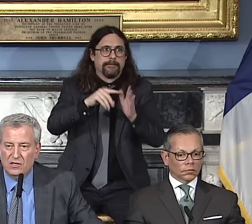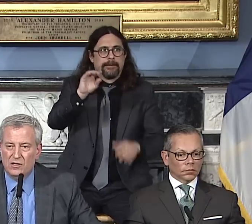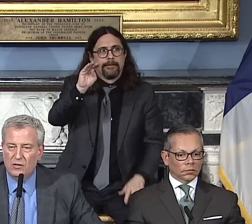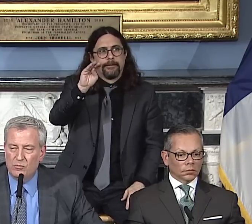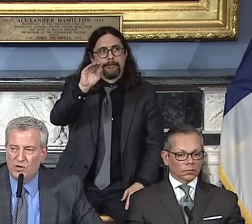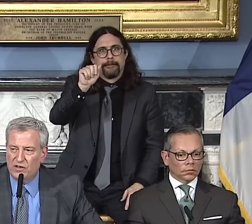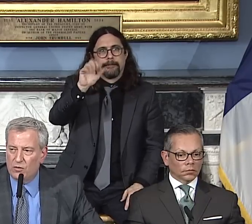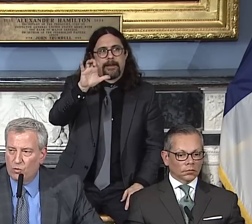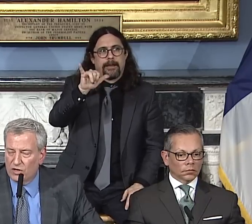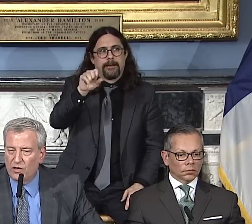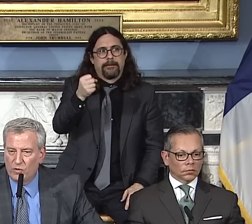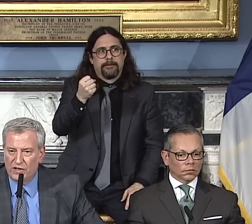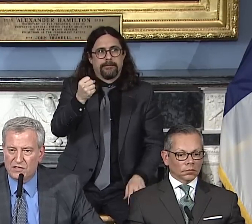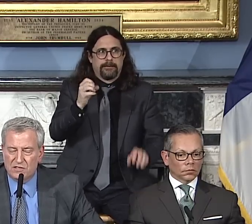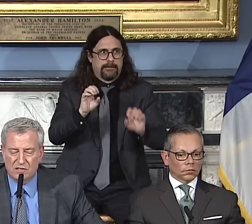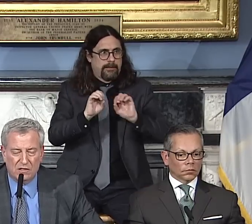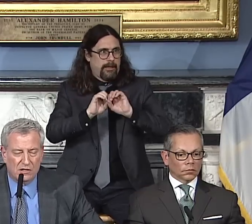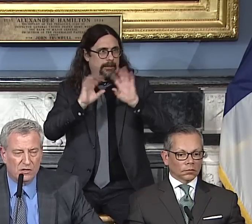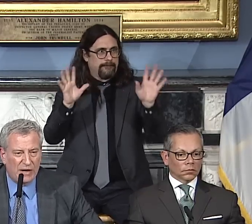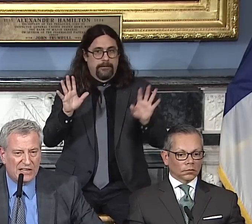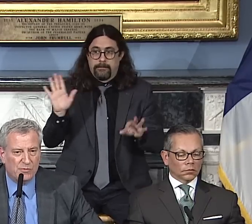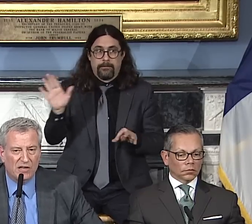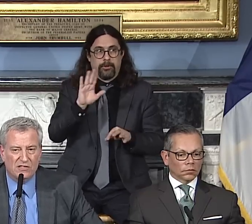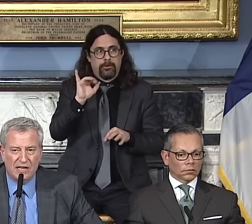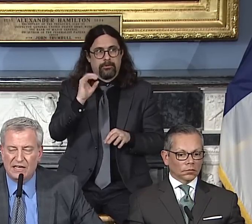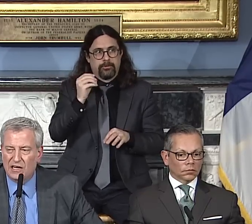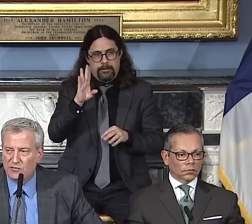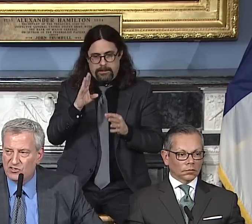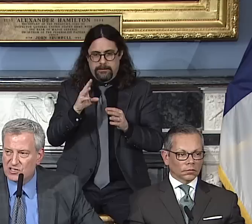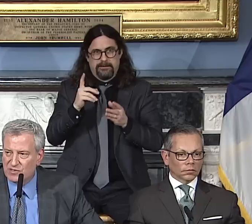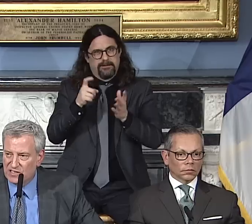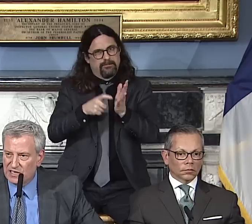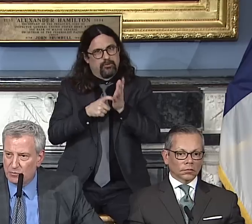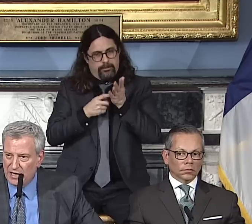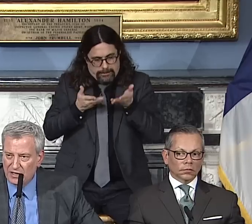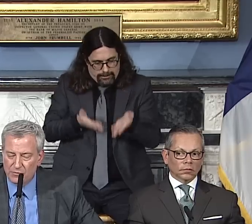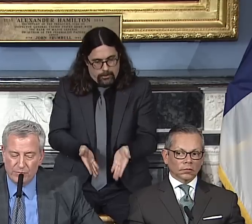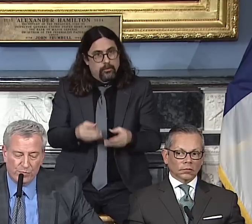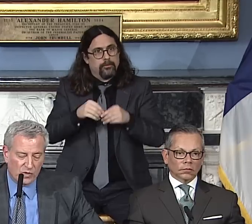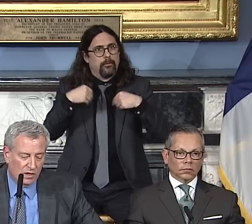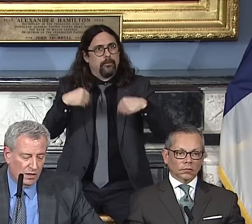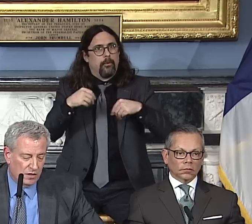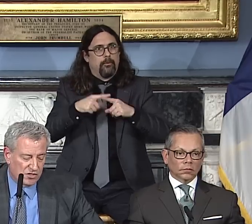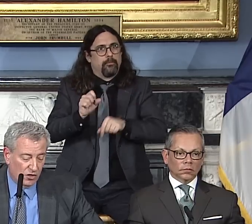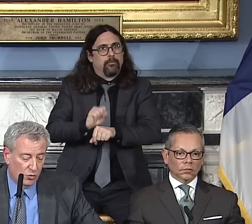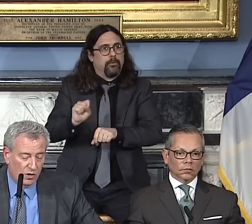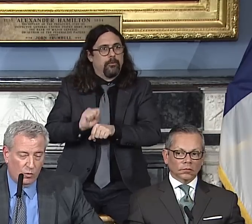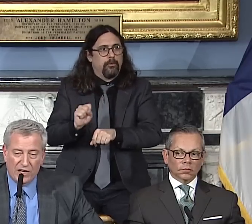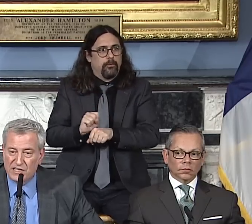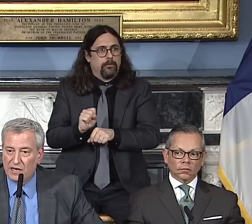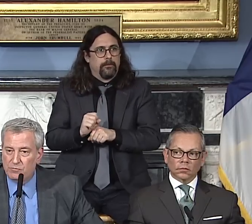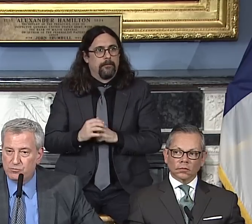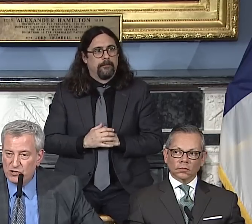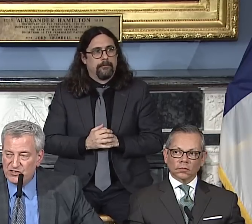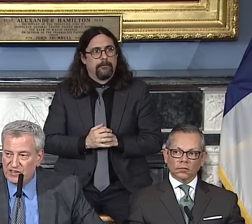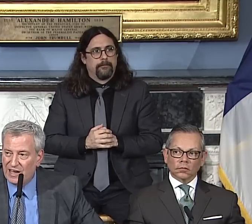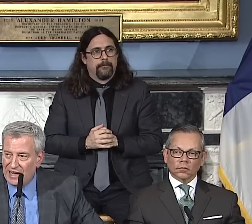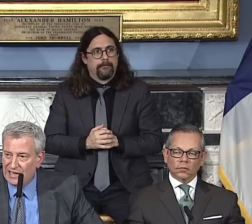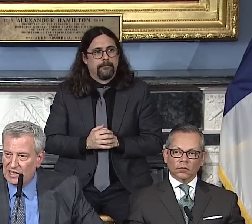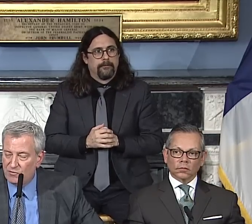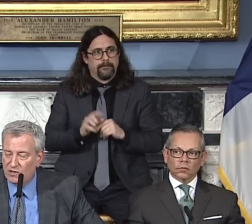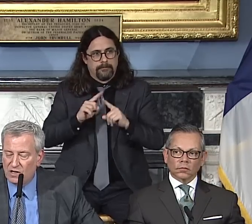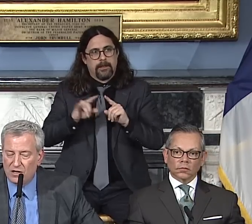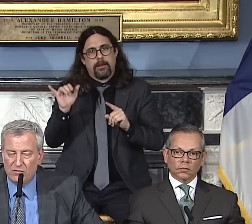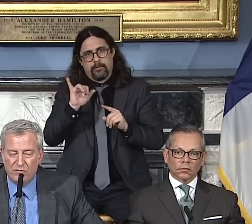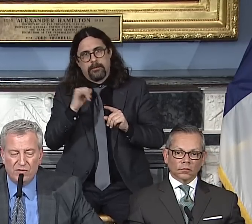locations, but they're working with us to maximize any kind of adjustments they can make. So I want to say I appreciate the